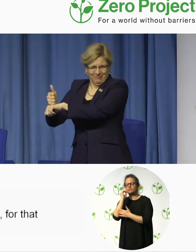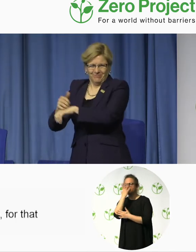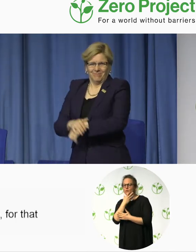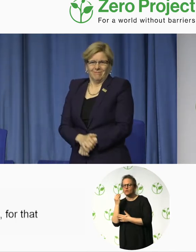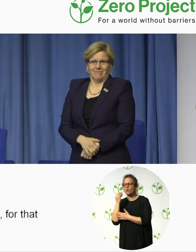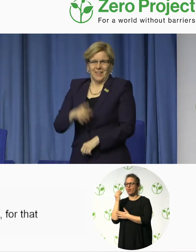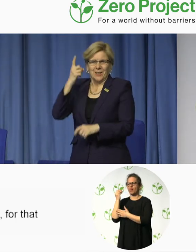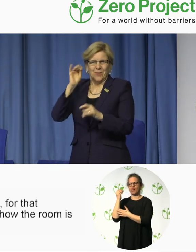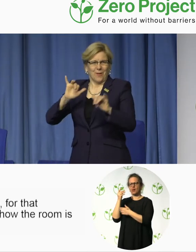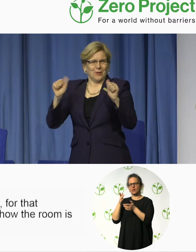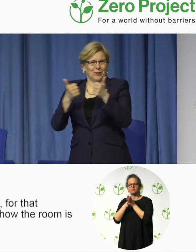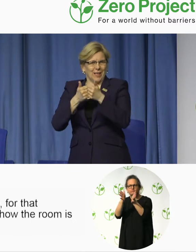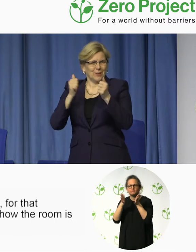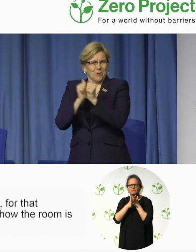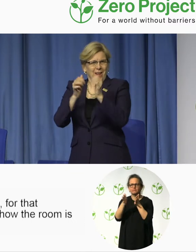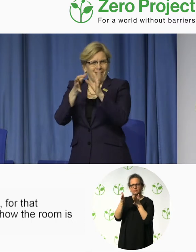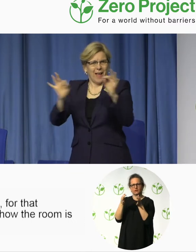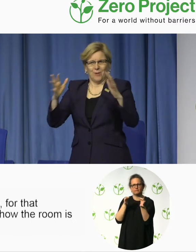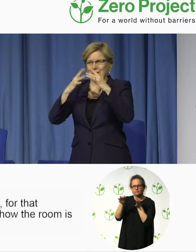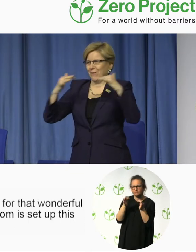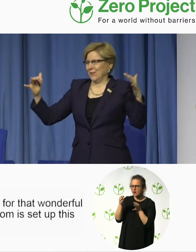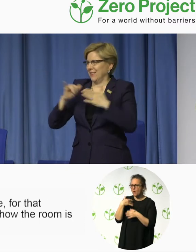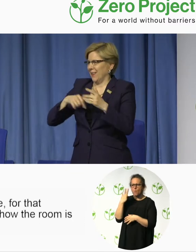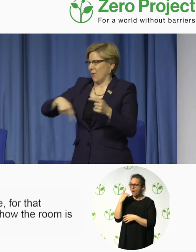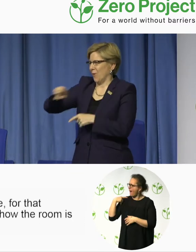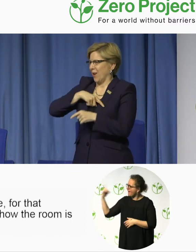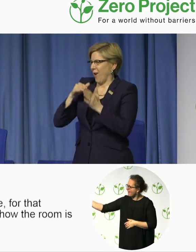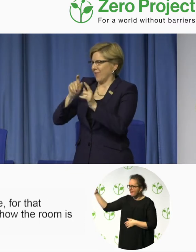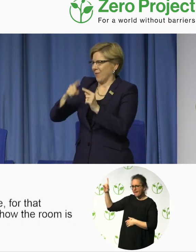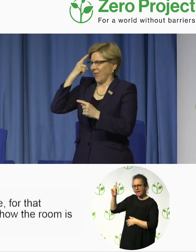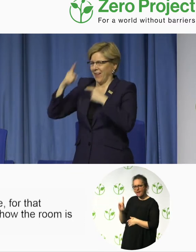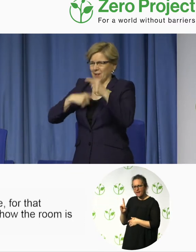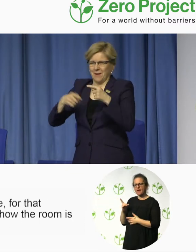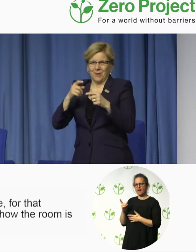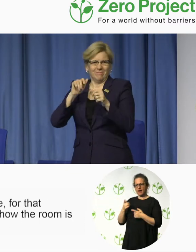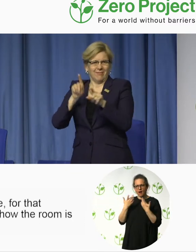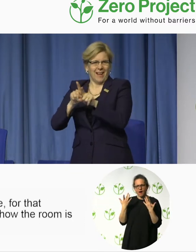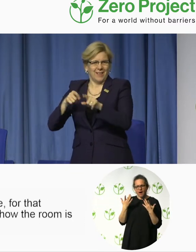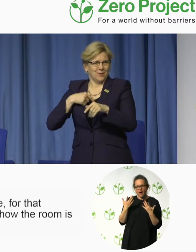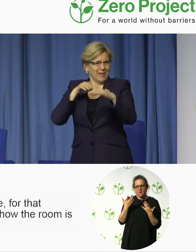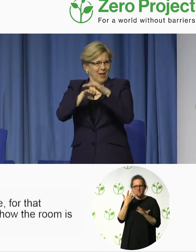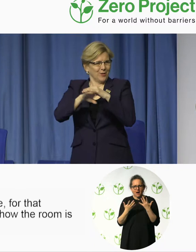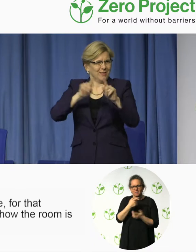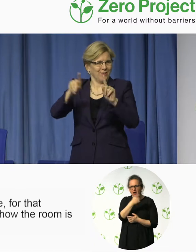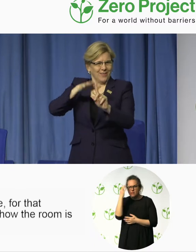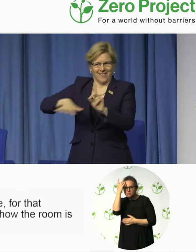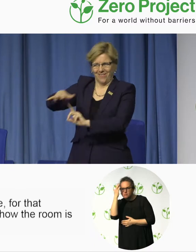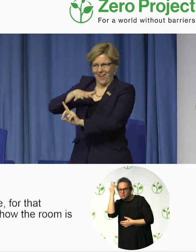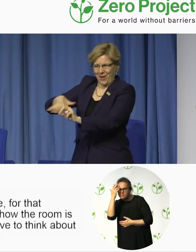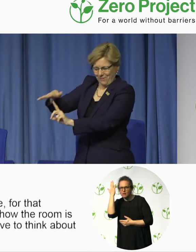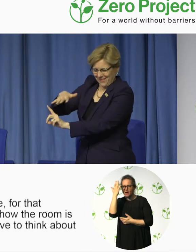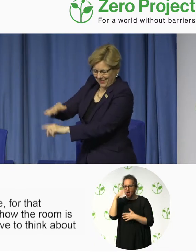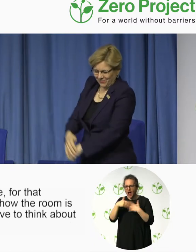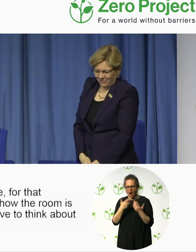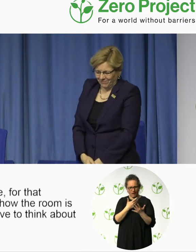for the explanation of how the room is set up this morning. One of the challenges with language diversity that we often have to think about as we